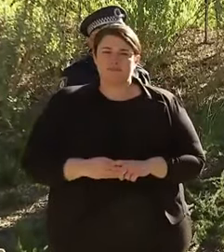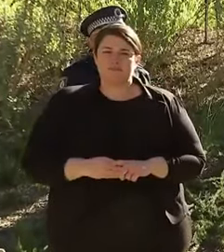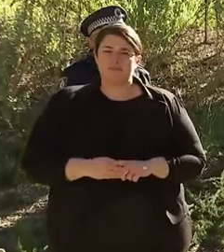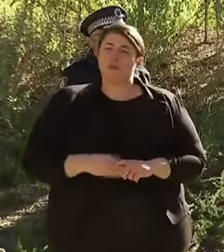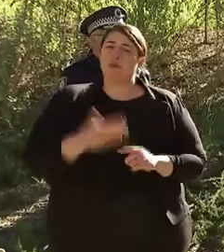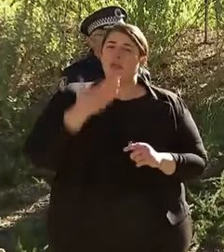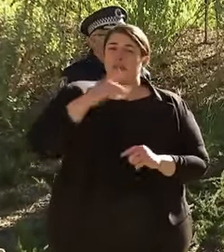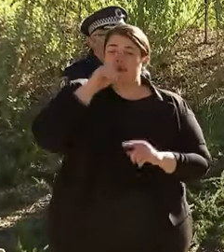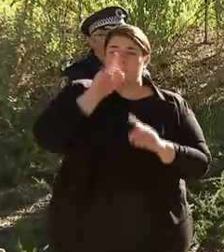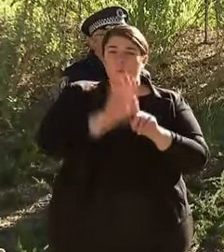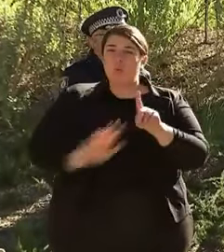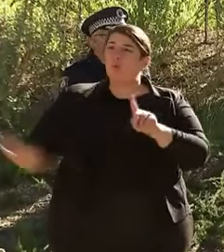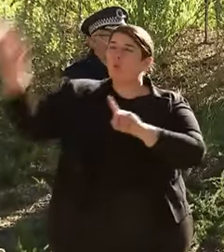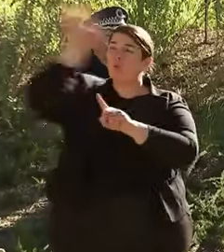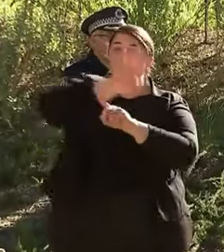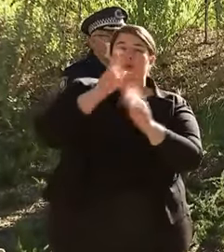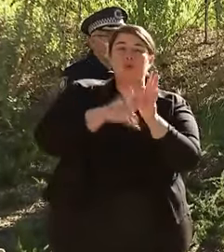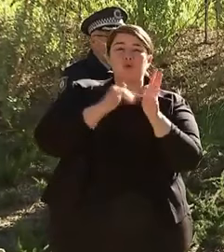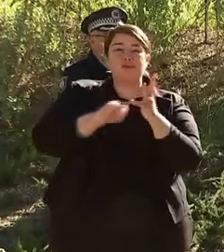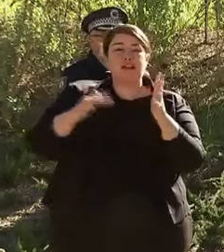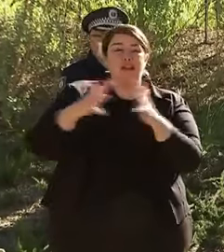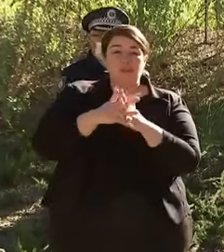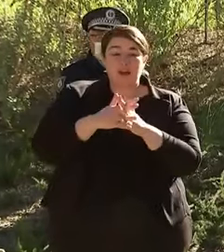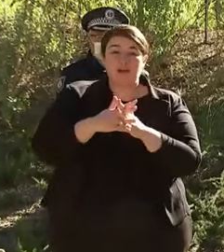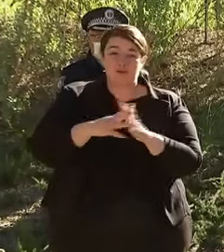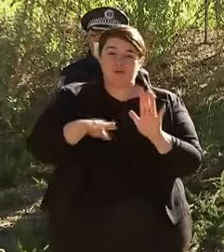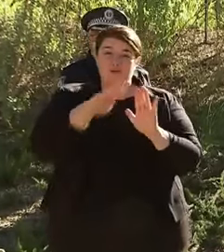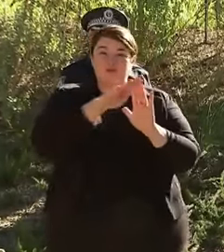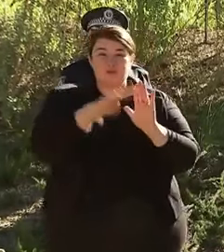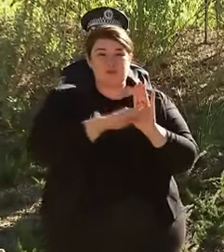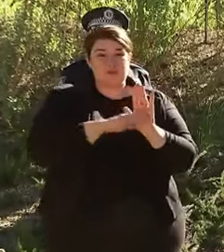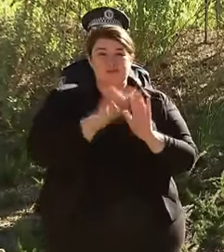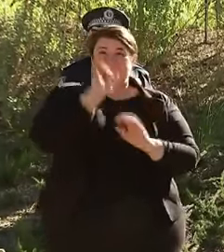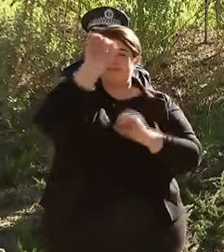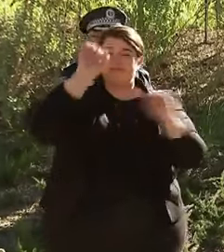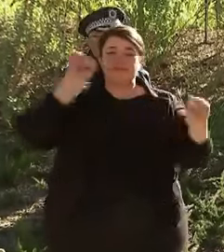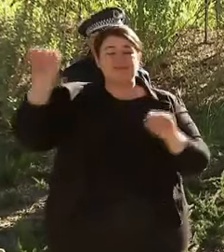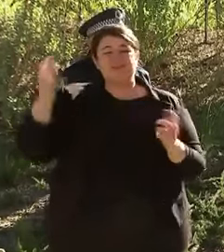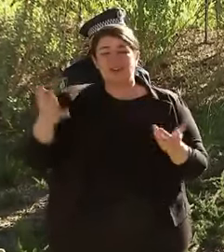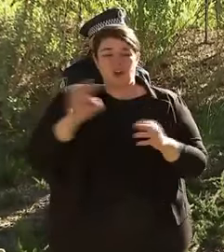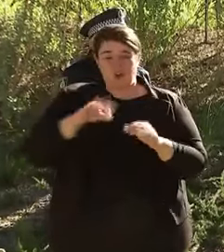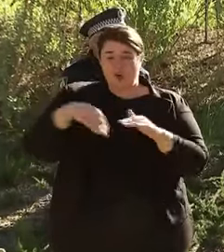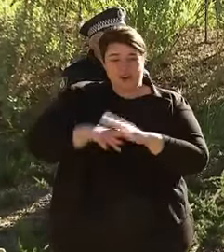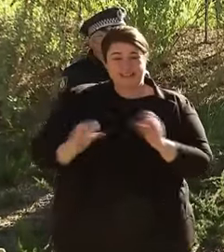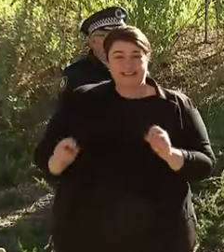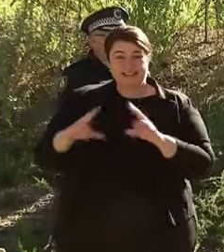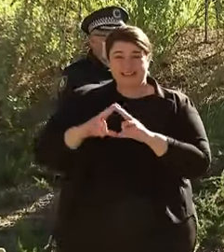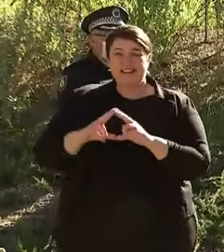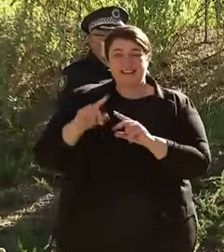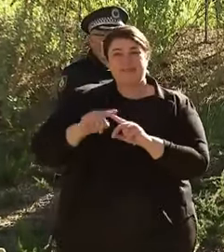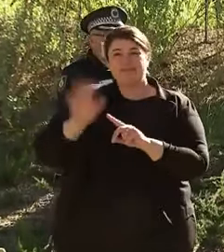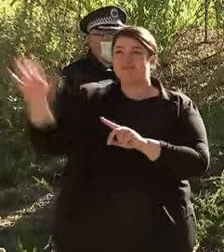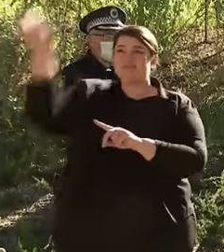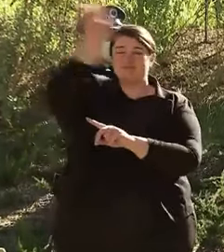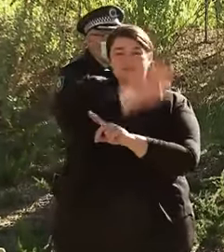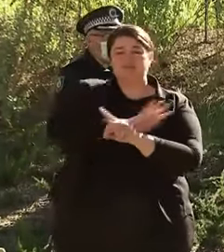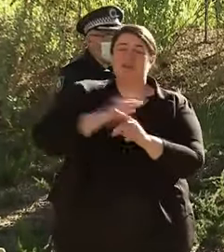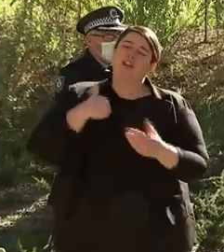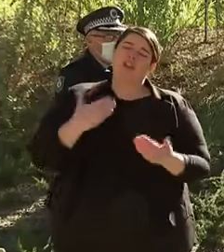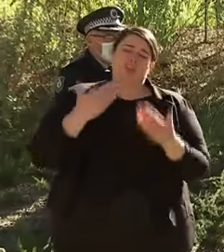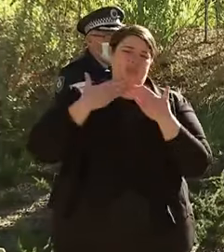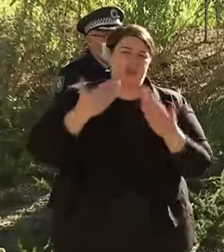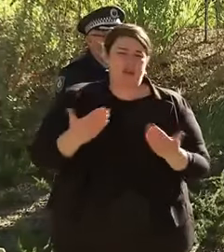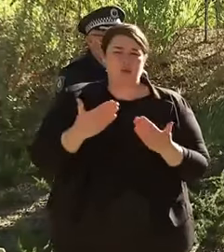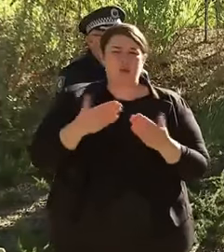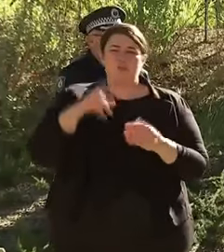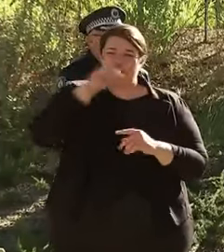regional communities who for the first time will have had restrictions imposed on them in a way they haven't had them imposed before. And I just want to thank all of